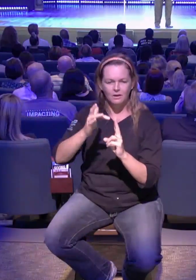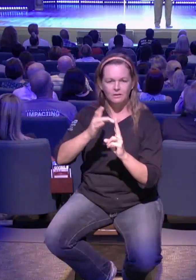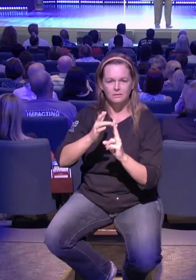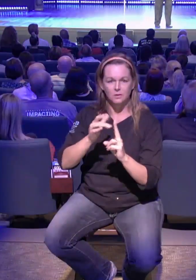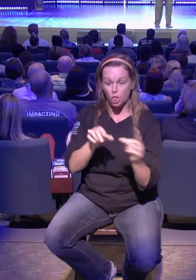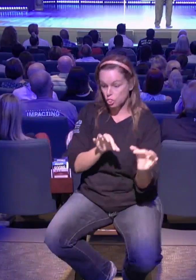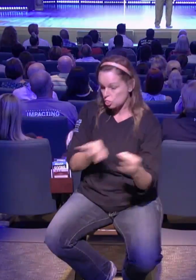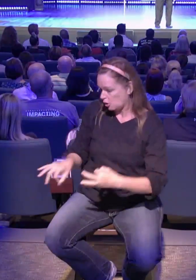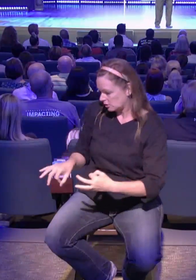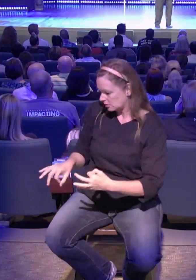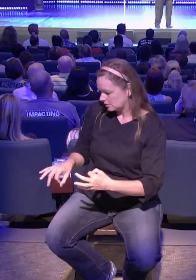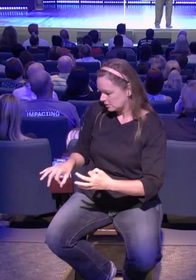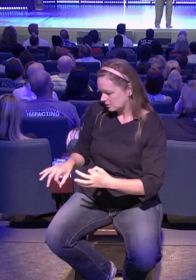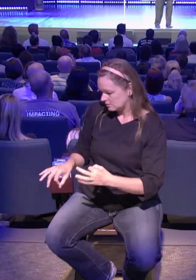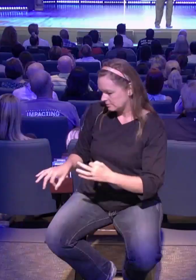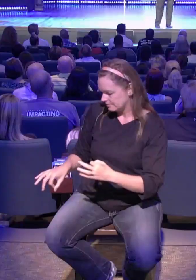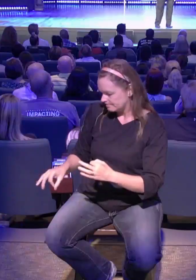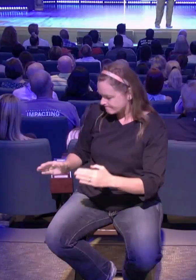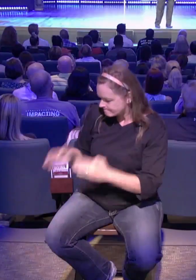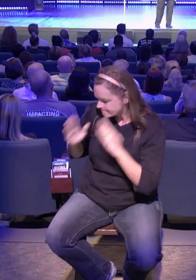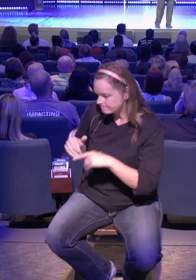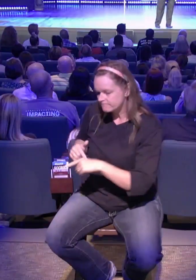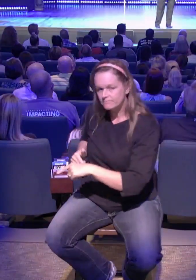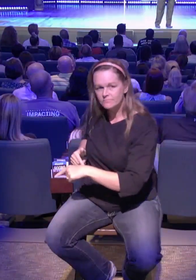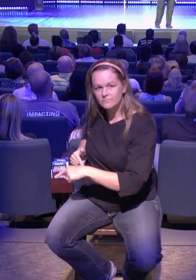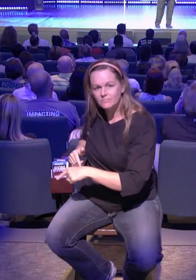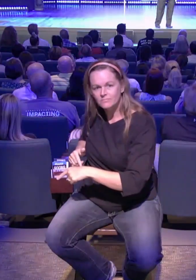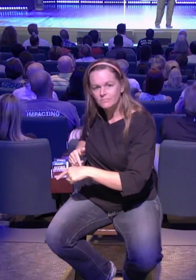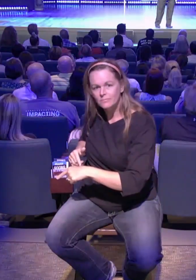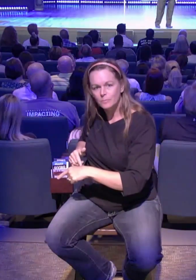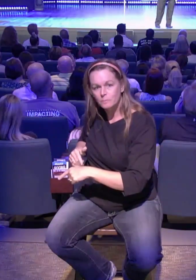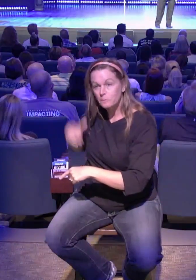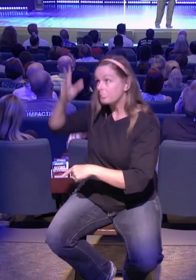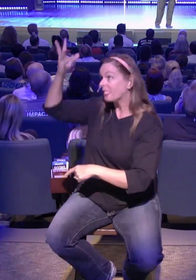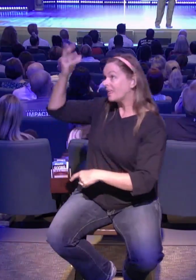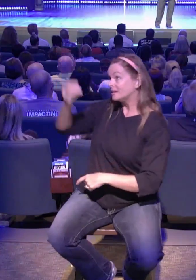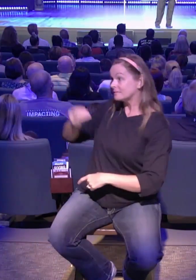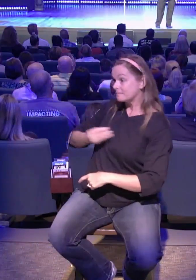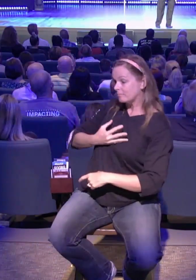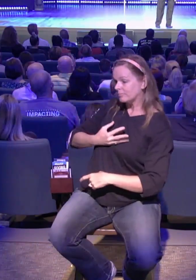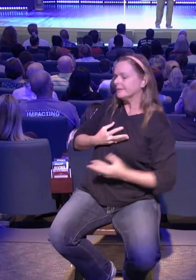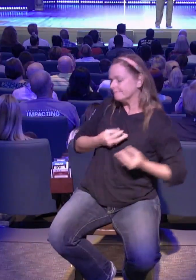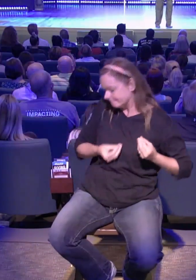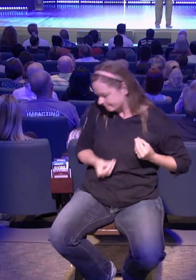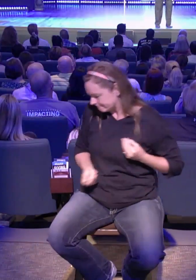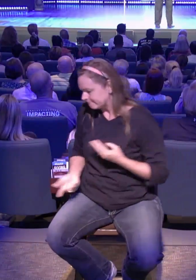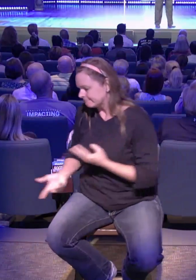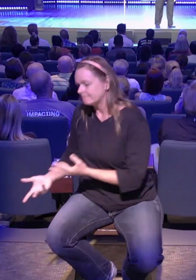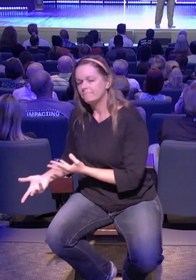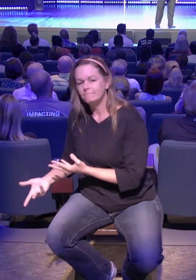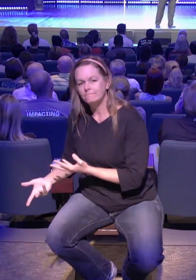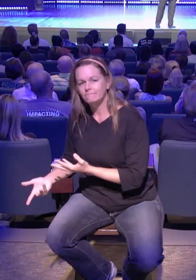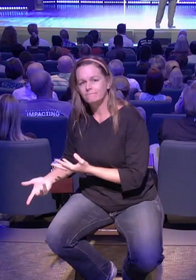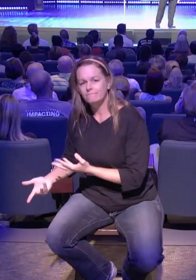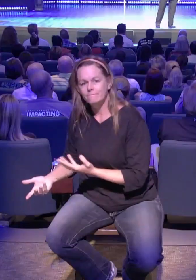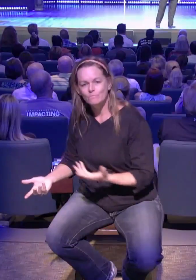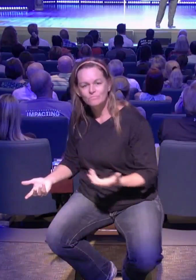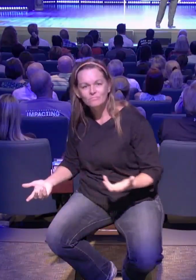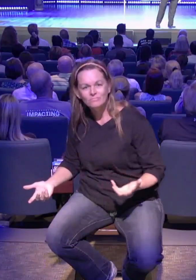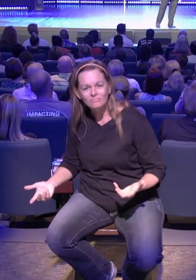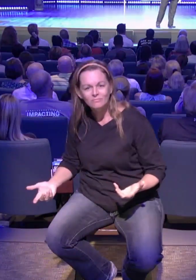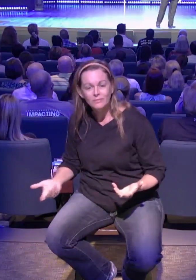man's healing. Stop. Give him what you have. Give him what you have that he cannot